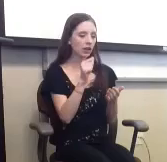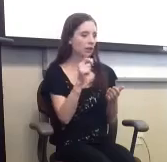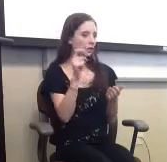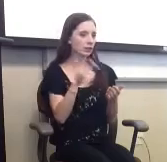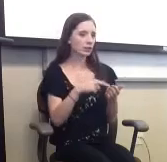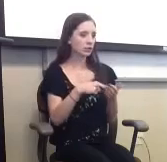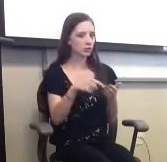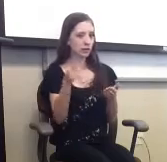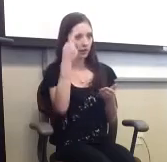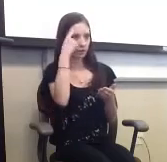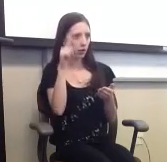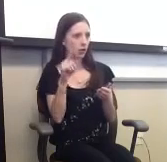and sell.